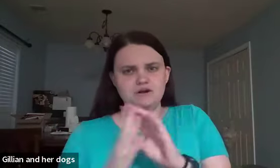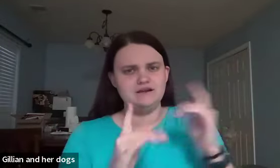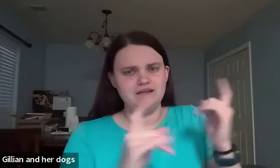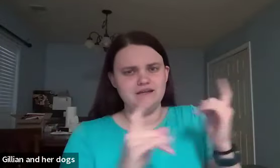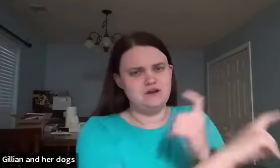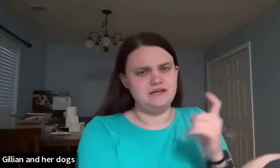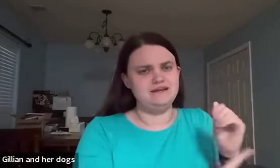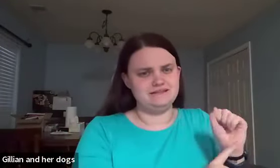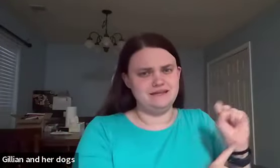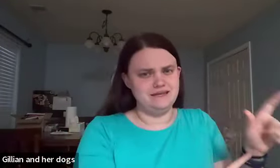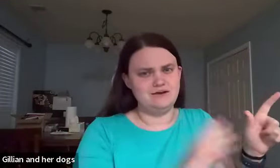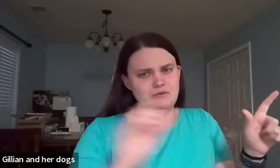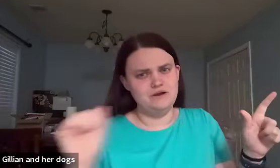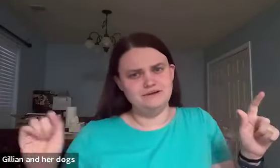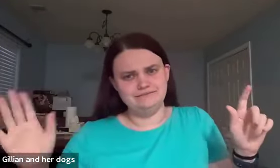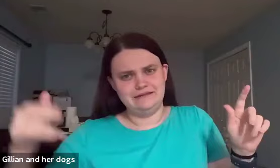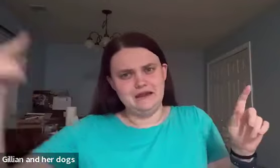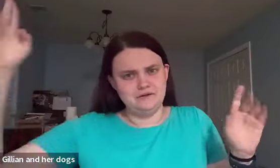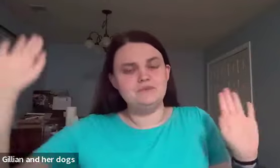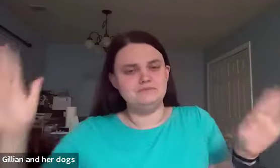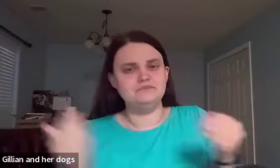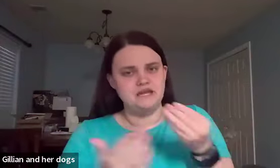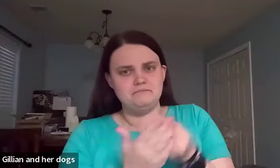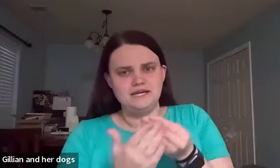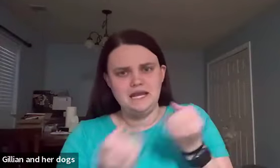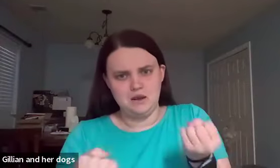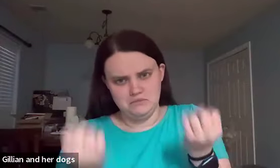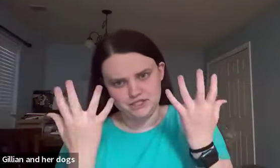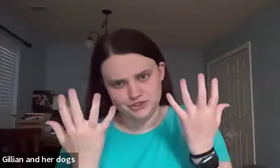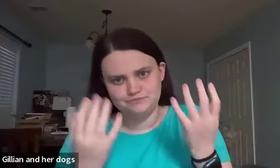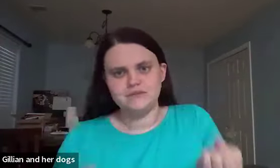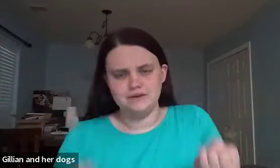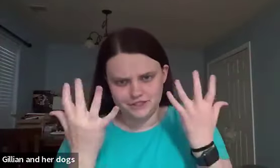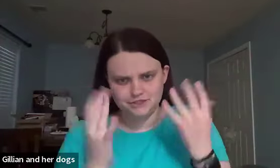We're not going to get too complicated because again, ASL 1, higher up, but yeah, money, how much? How much?